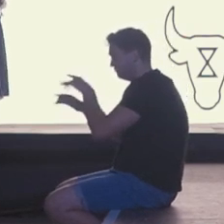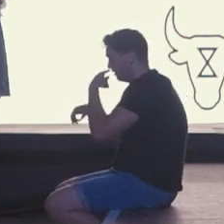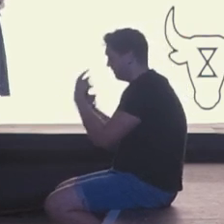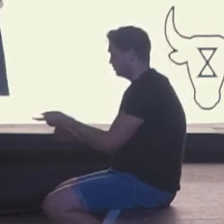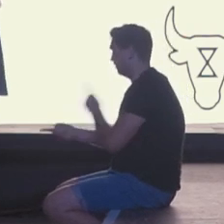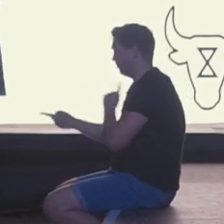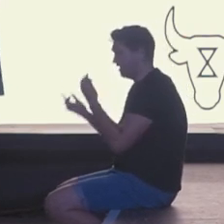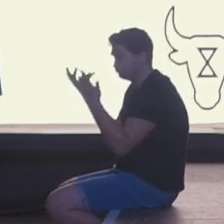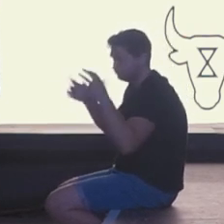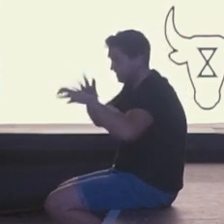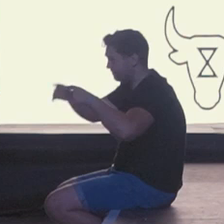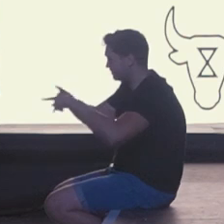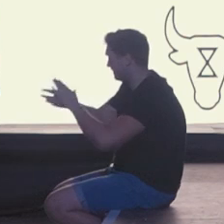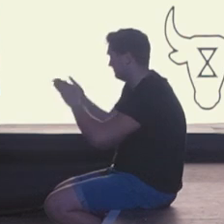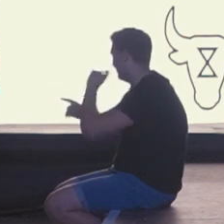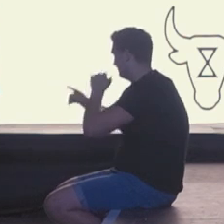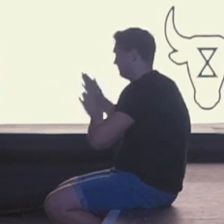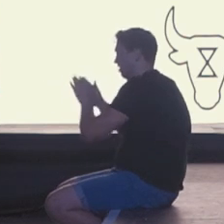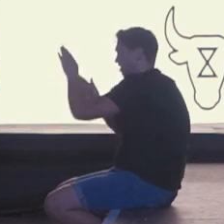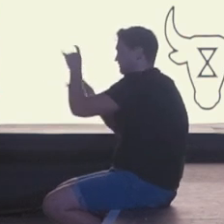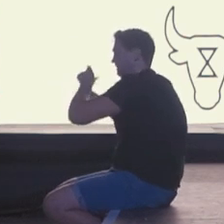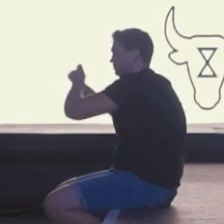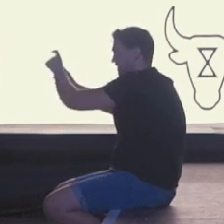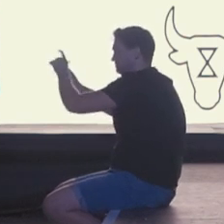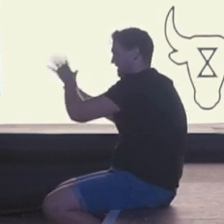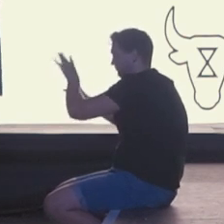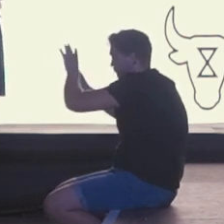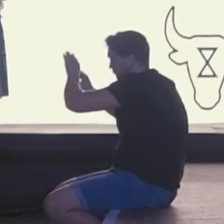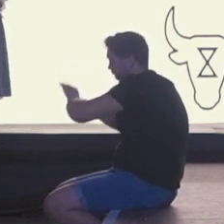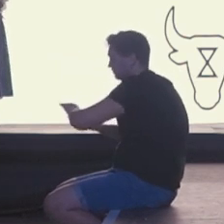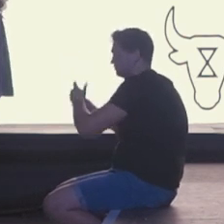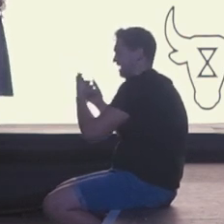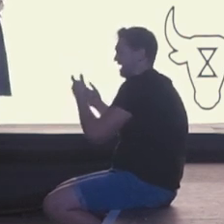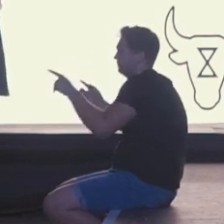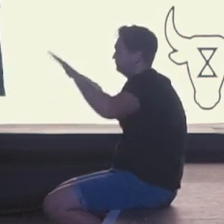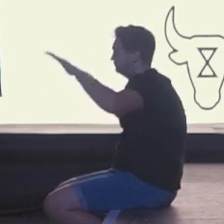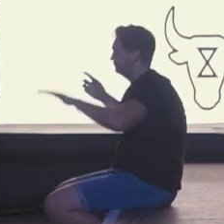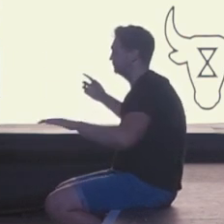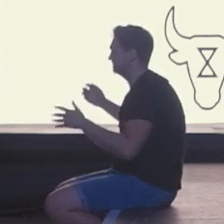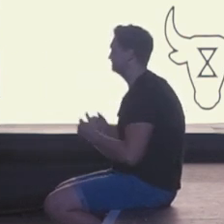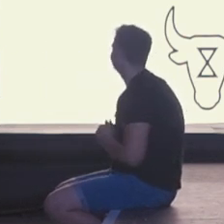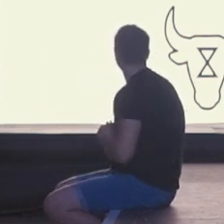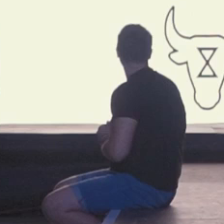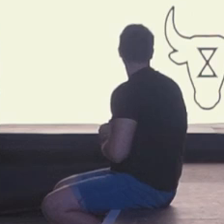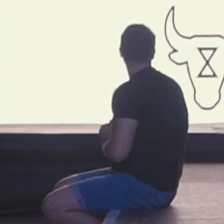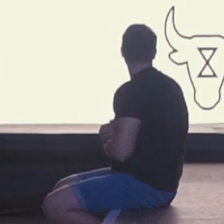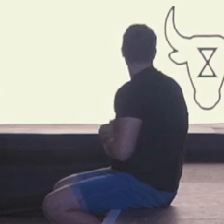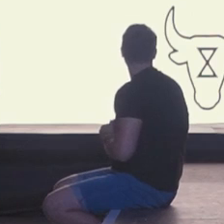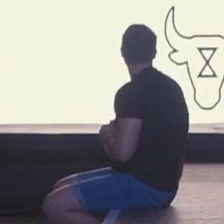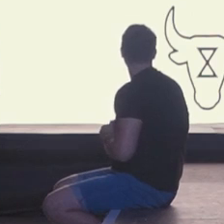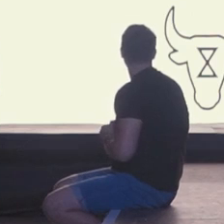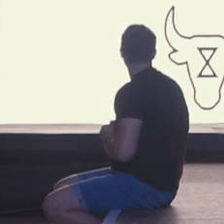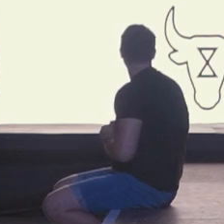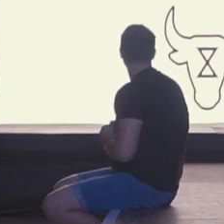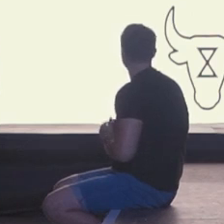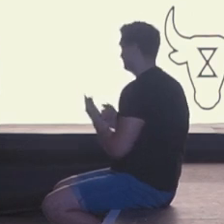farming shitloads of animals. So for us, we think this could happen in the next 10 years. Well, there's like COP26 coming up later this year. This is one of the biggest